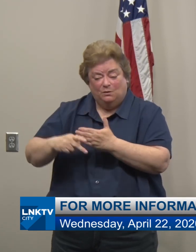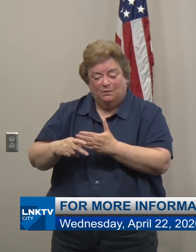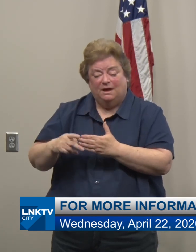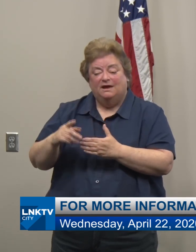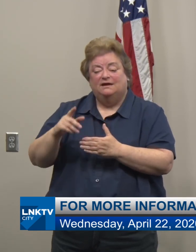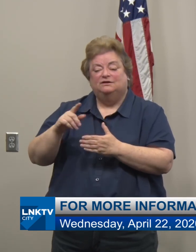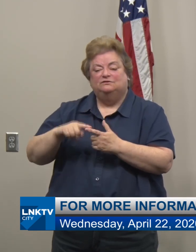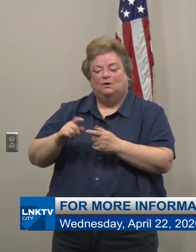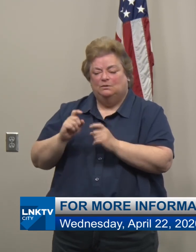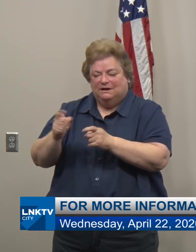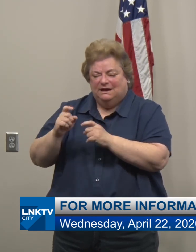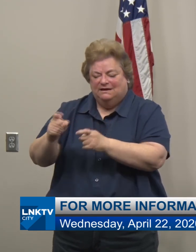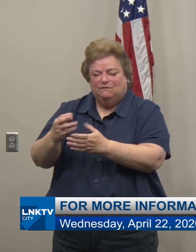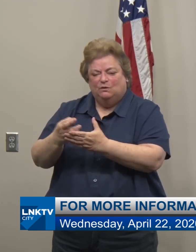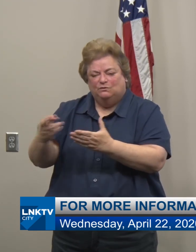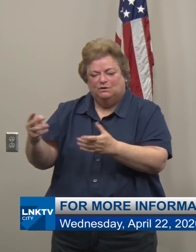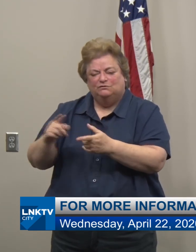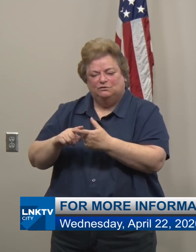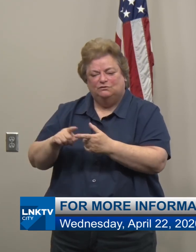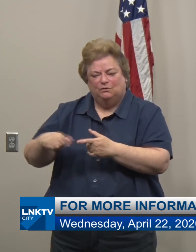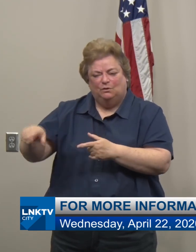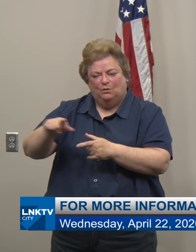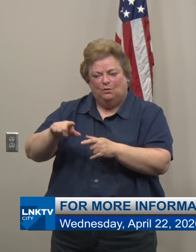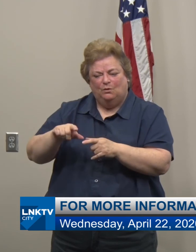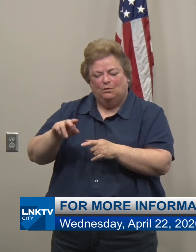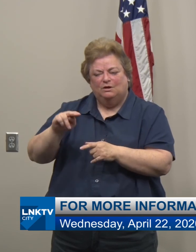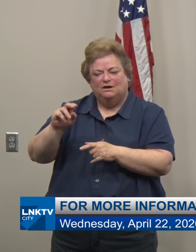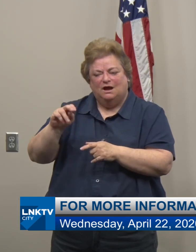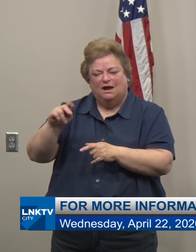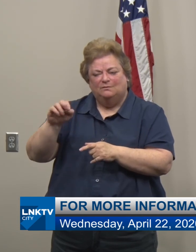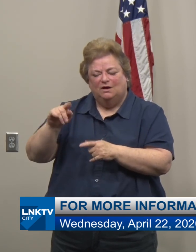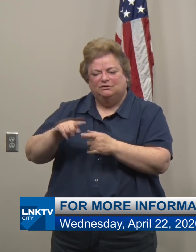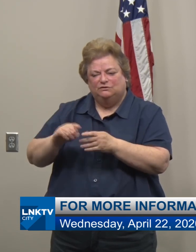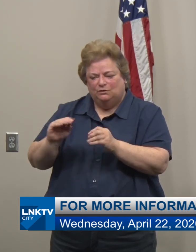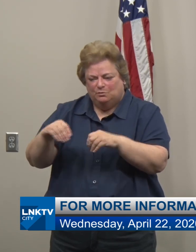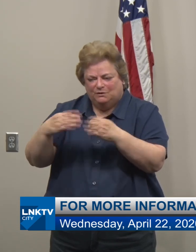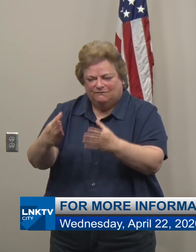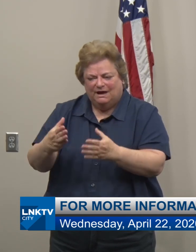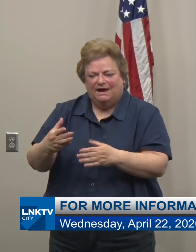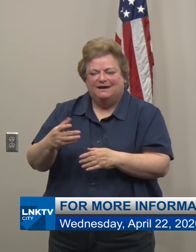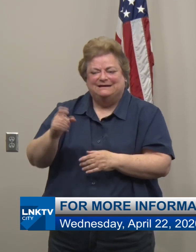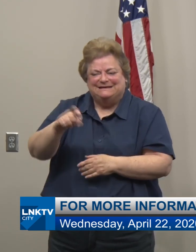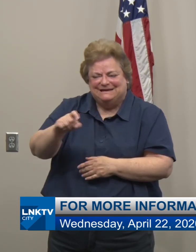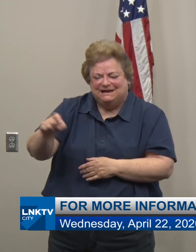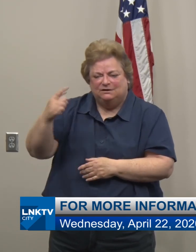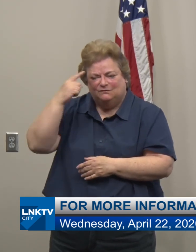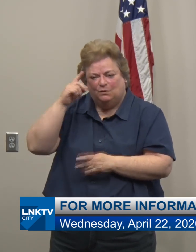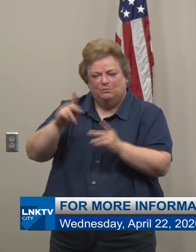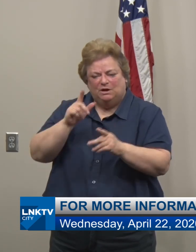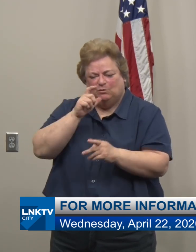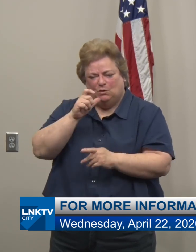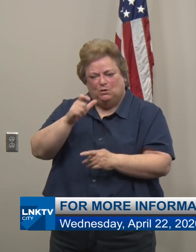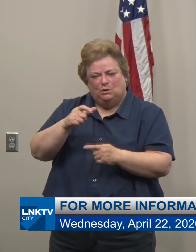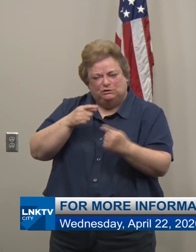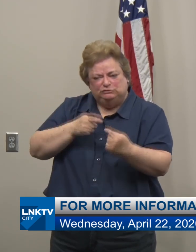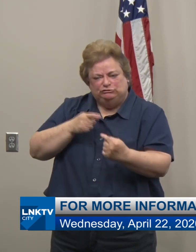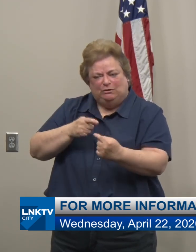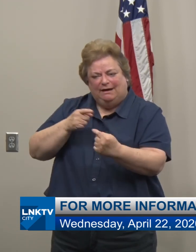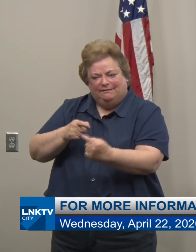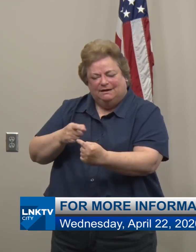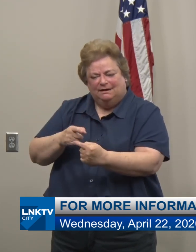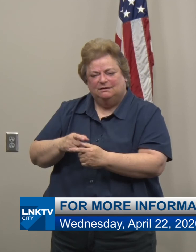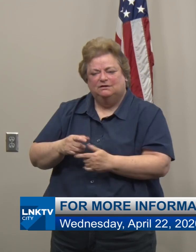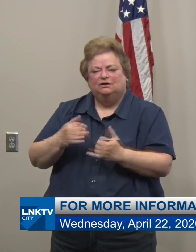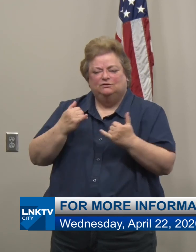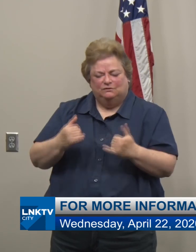nonprofits so that they can assist in the provision of basic needs and services for folks who are struggling. So again, this is a